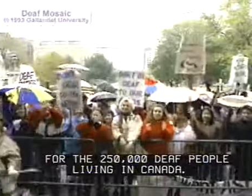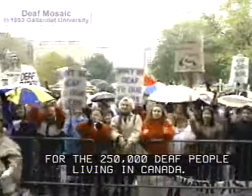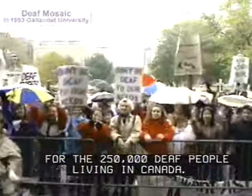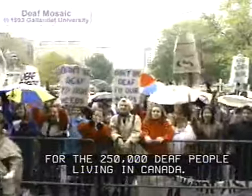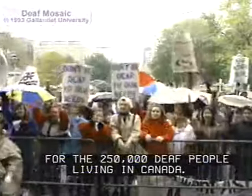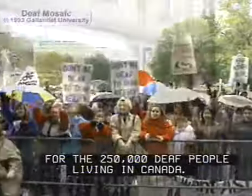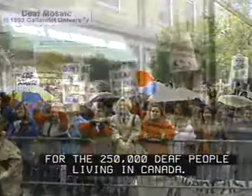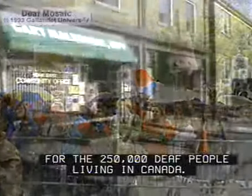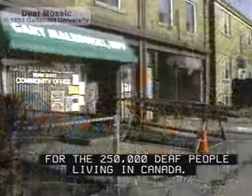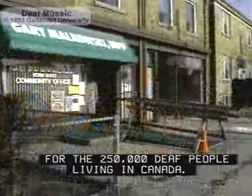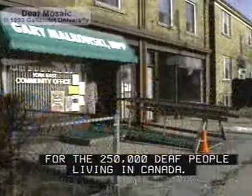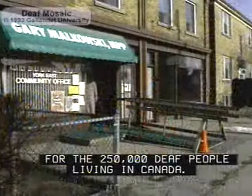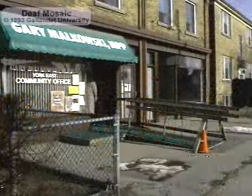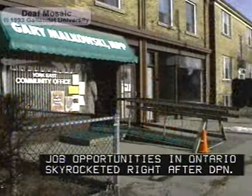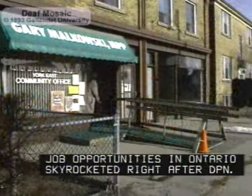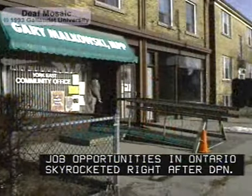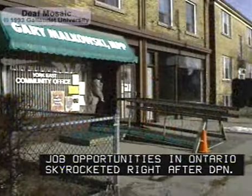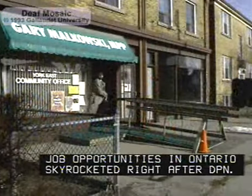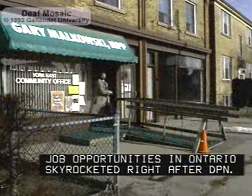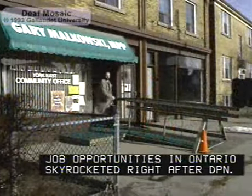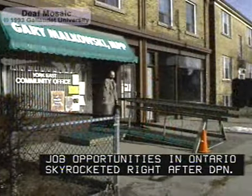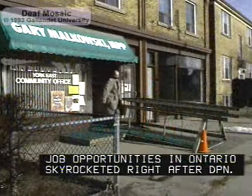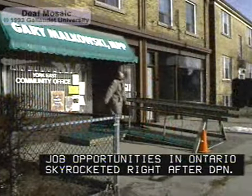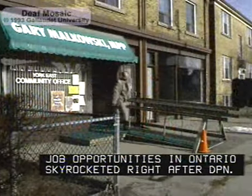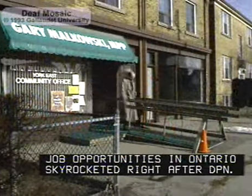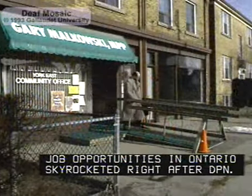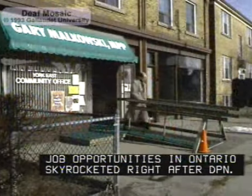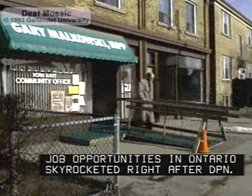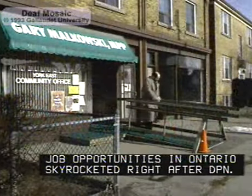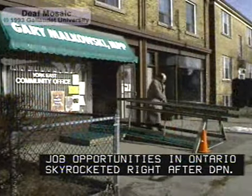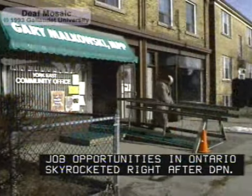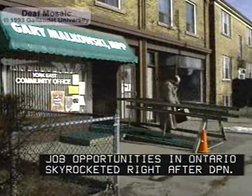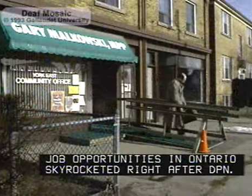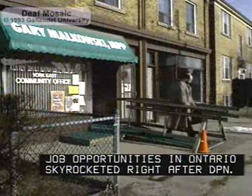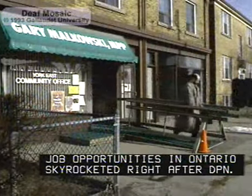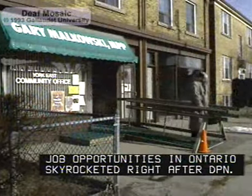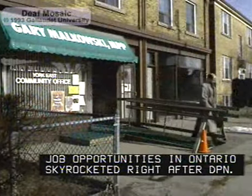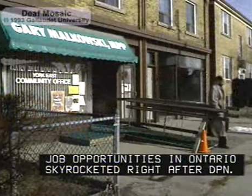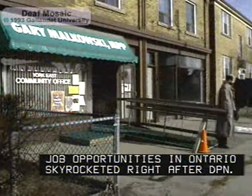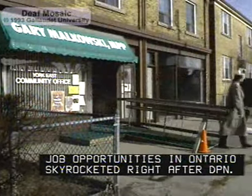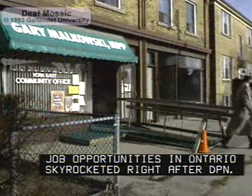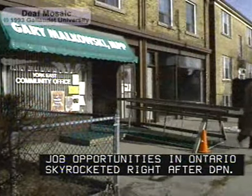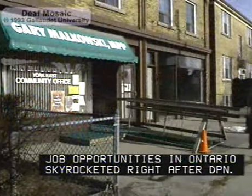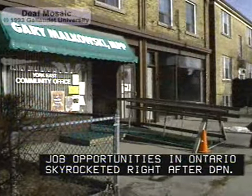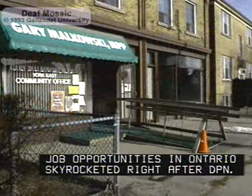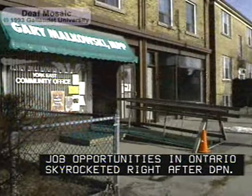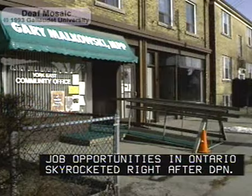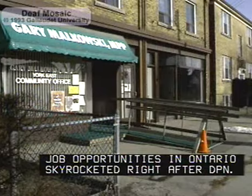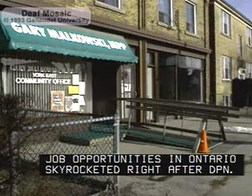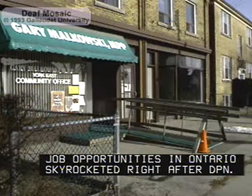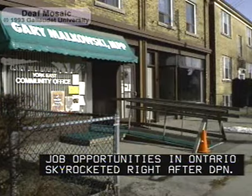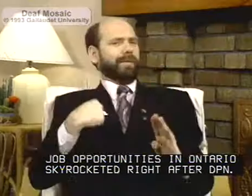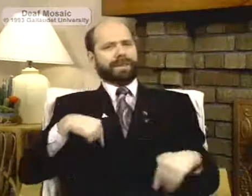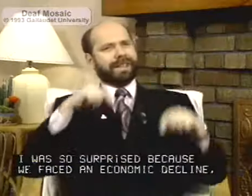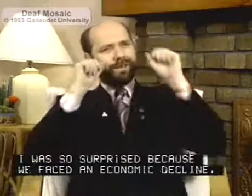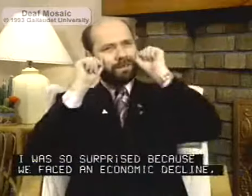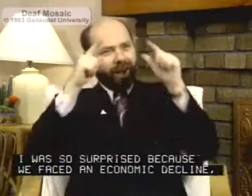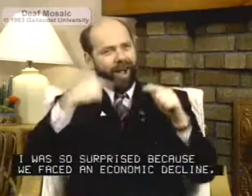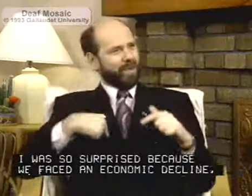in Canada. Job opportunities in Ontario skyrocketed right after DPN. I was so surprised